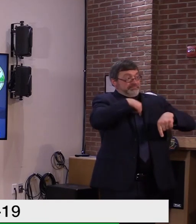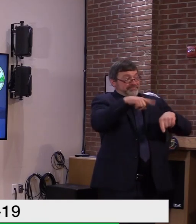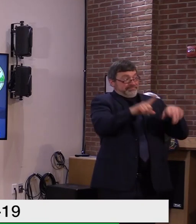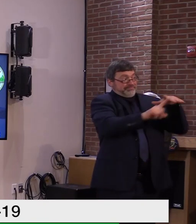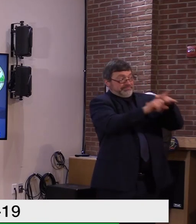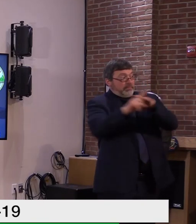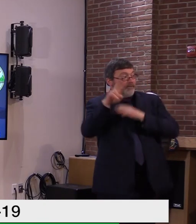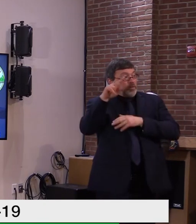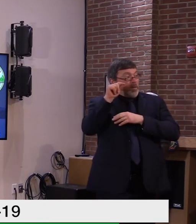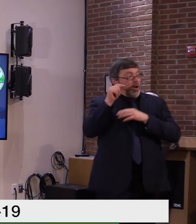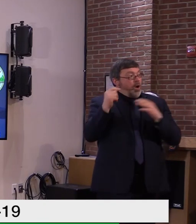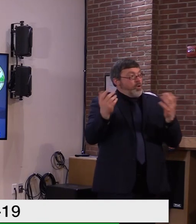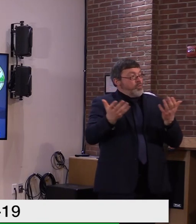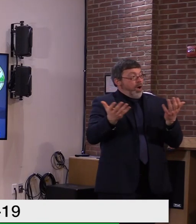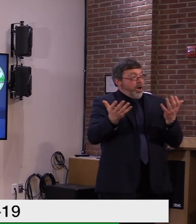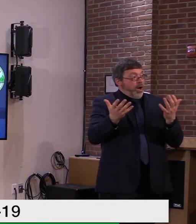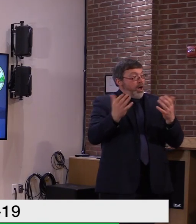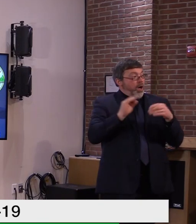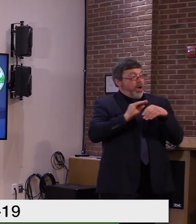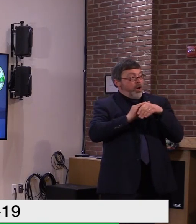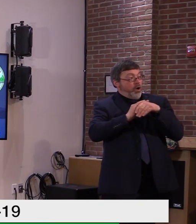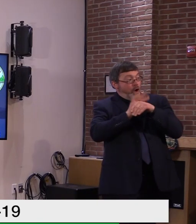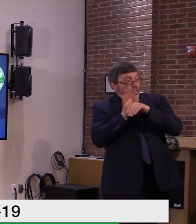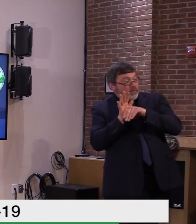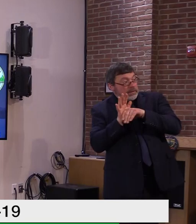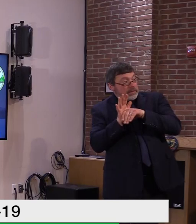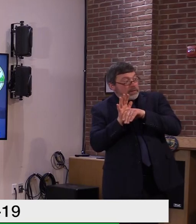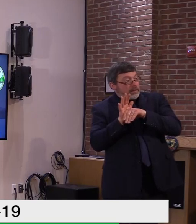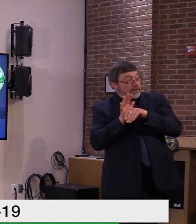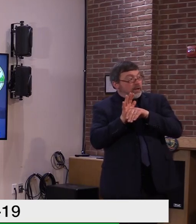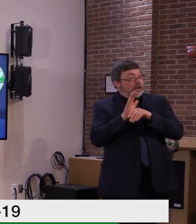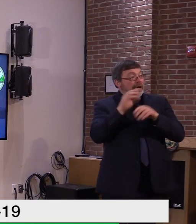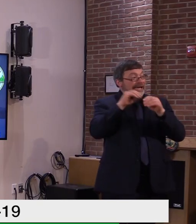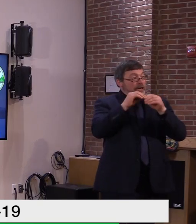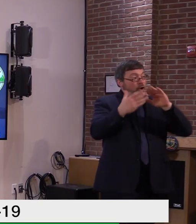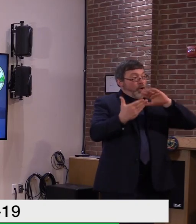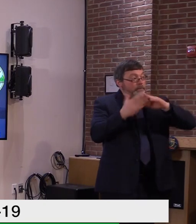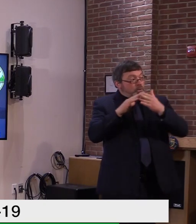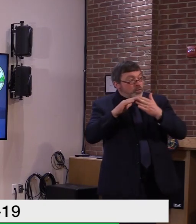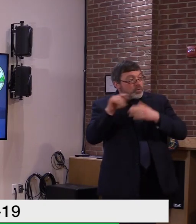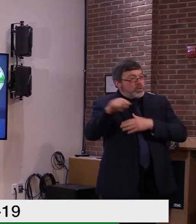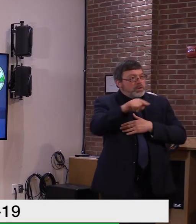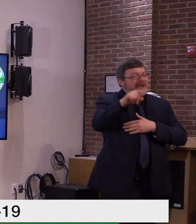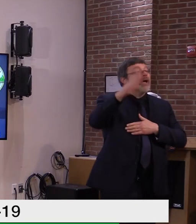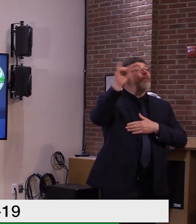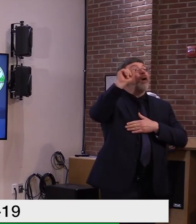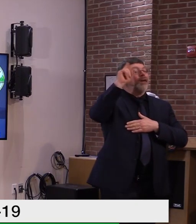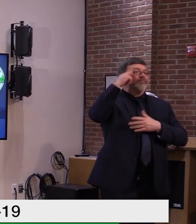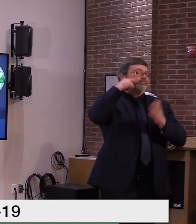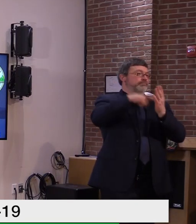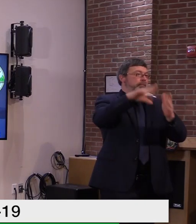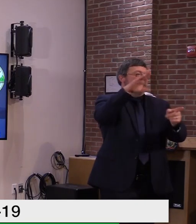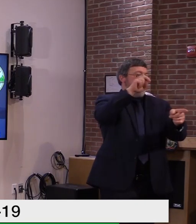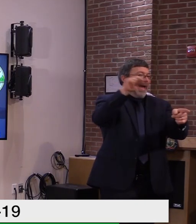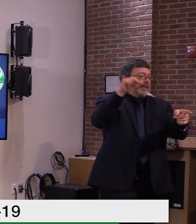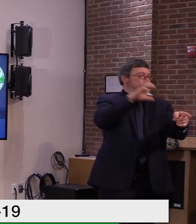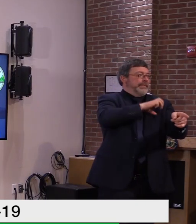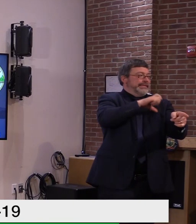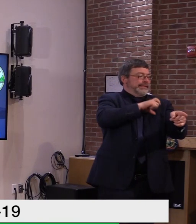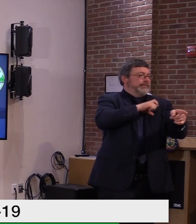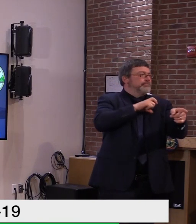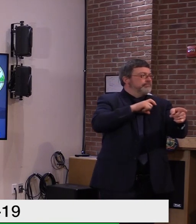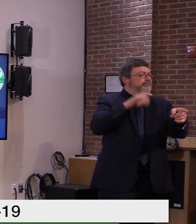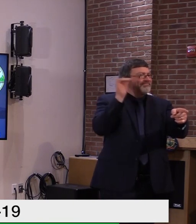for Bennington police employees, including the chief, who's talked freely about it. Got me thinking, how many Vermont police